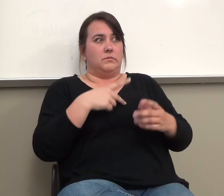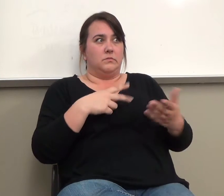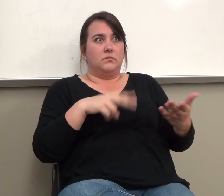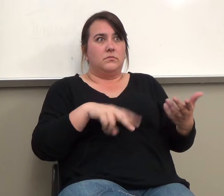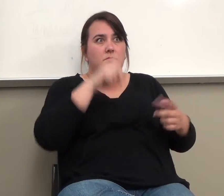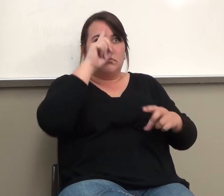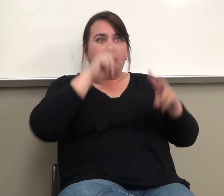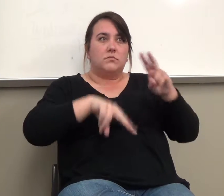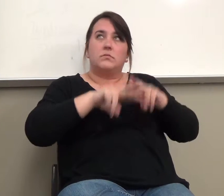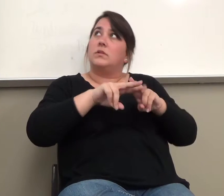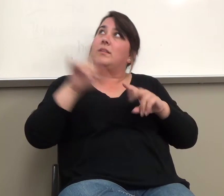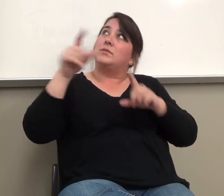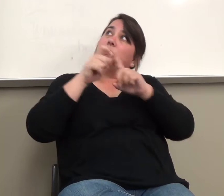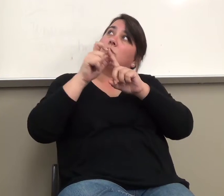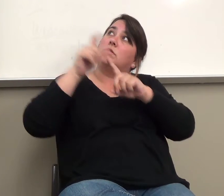what's wrong with this word?